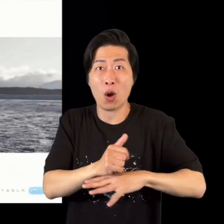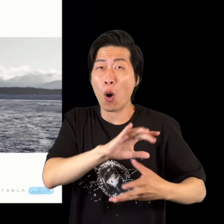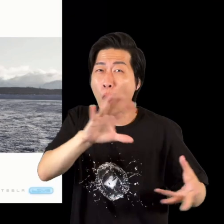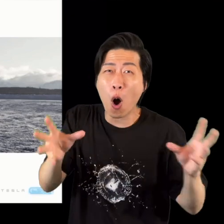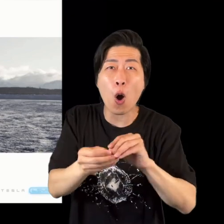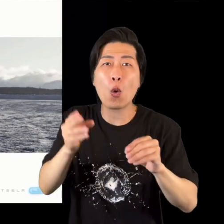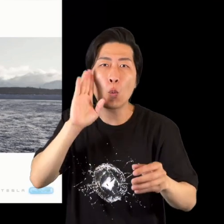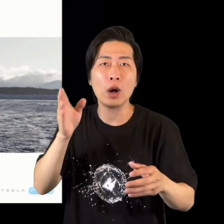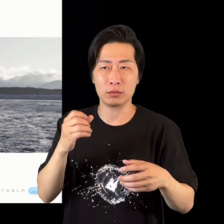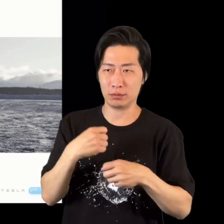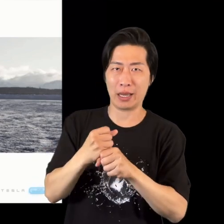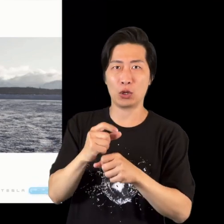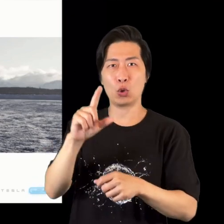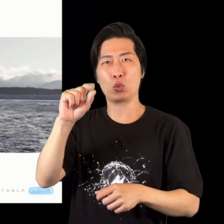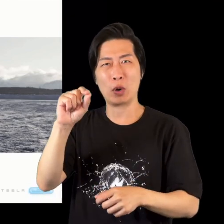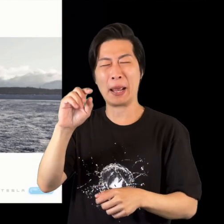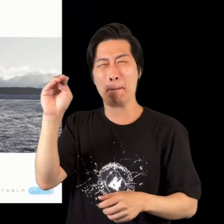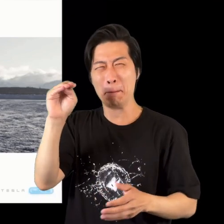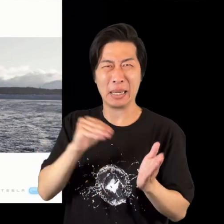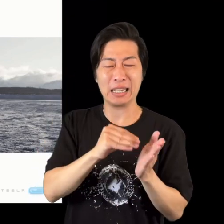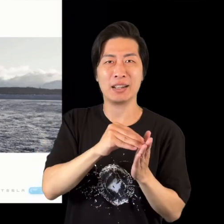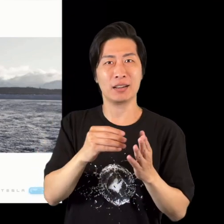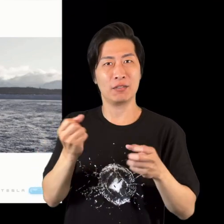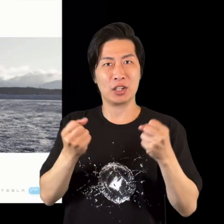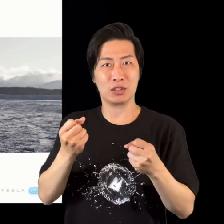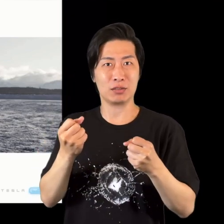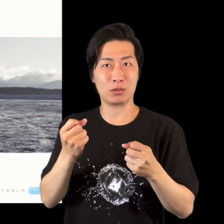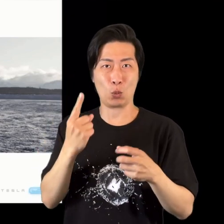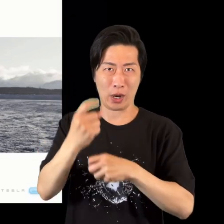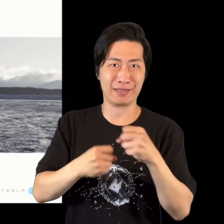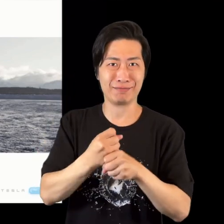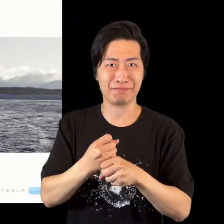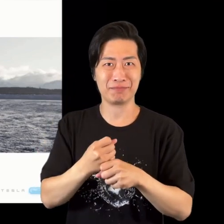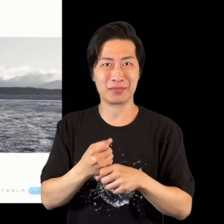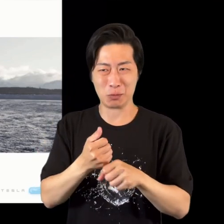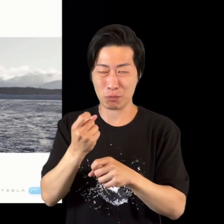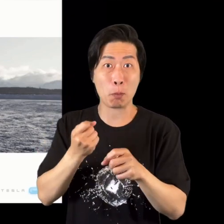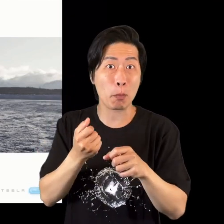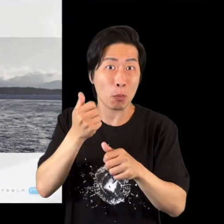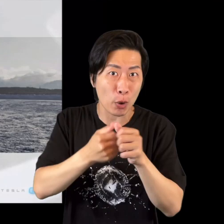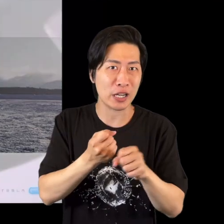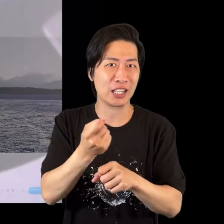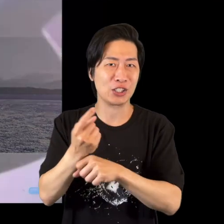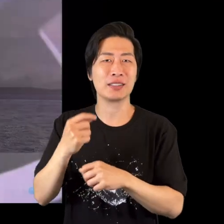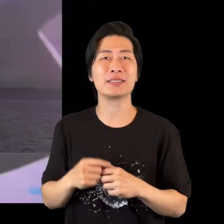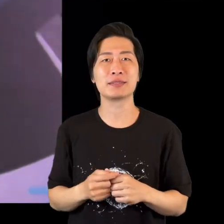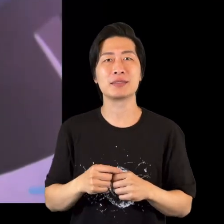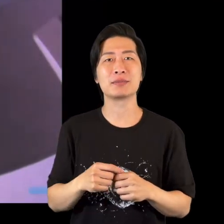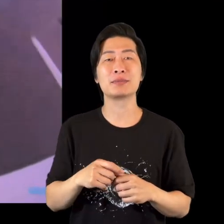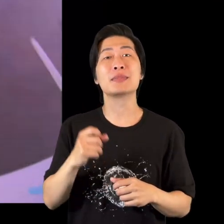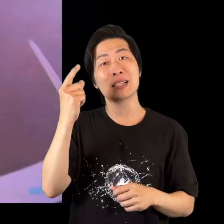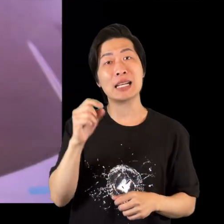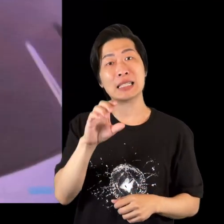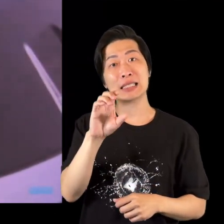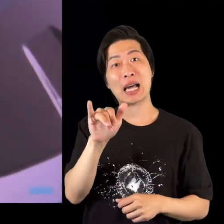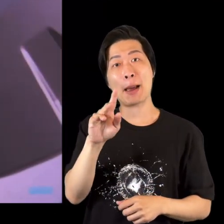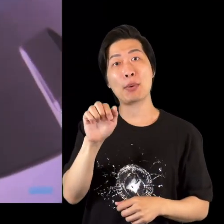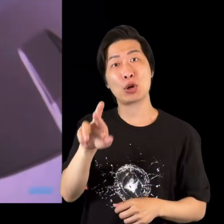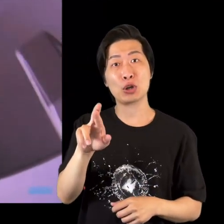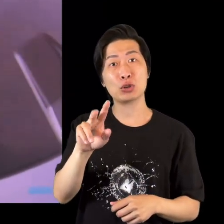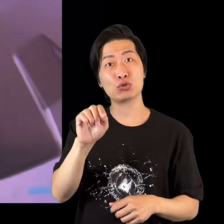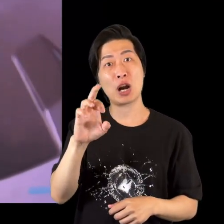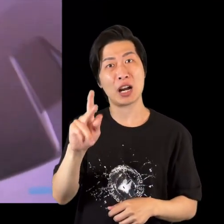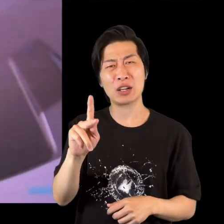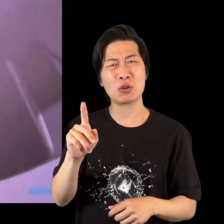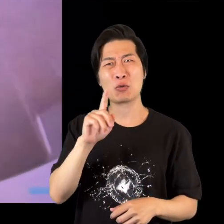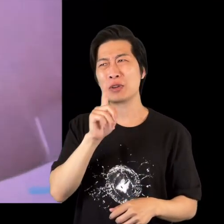It's because it's such a radically new design. It actually, you can't just use conventional methods of manufacturing. We